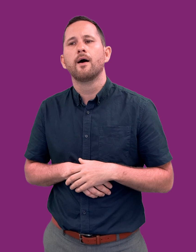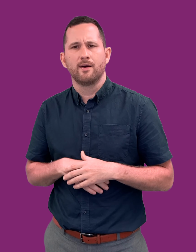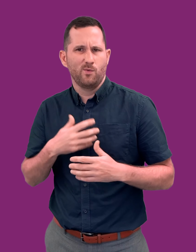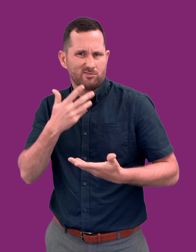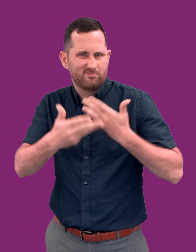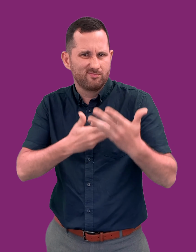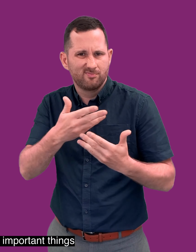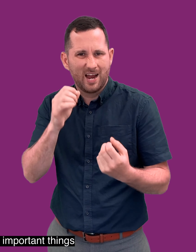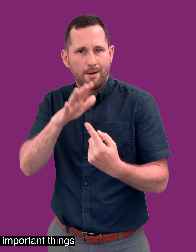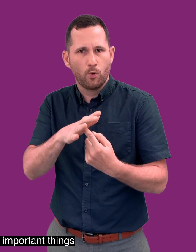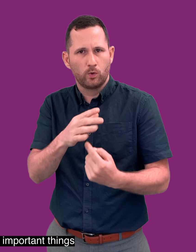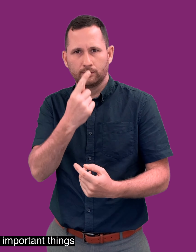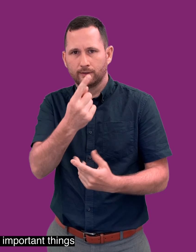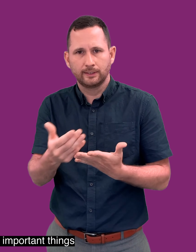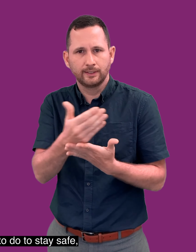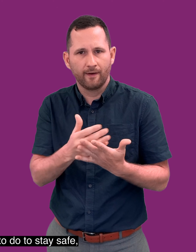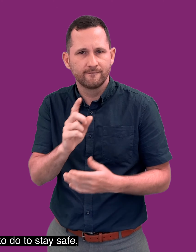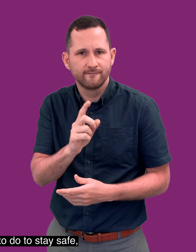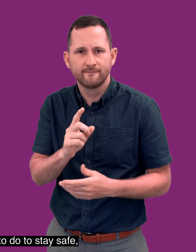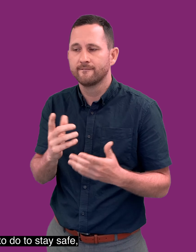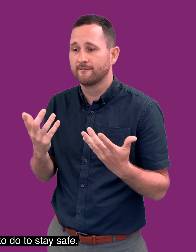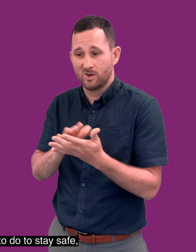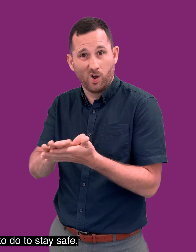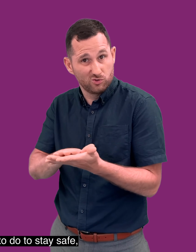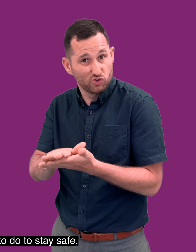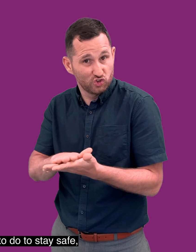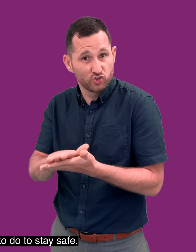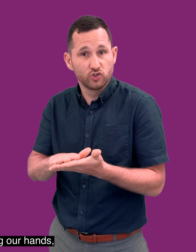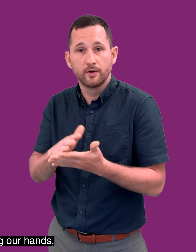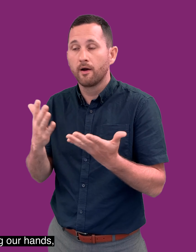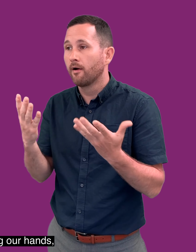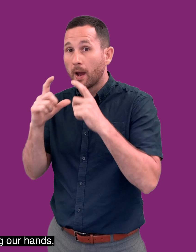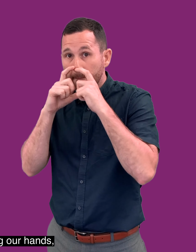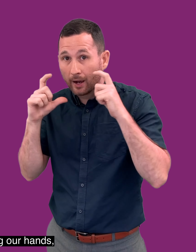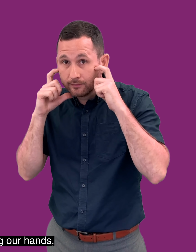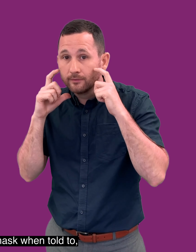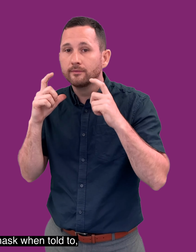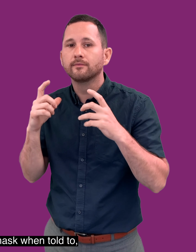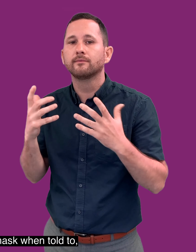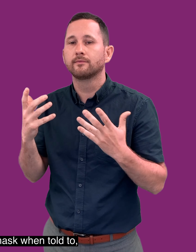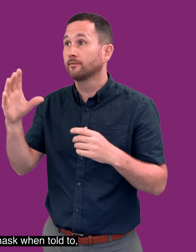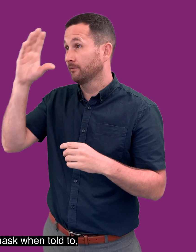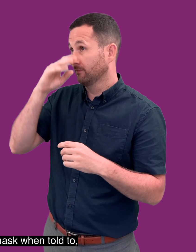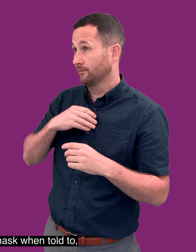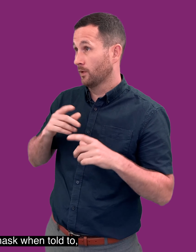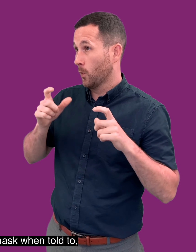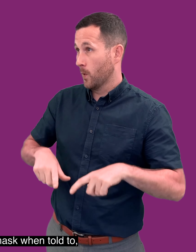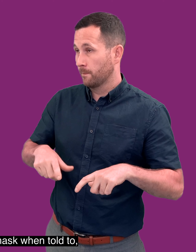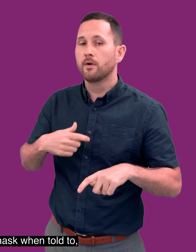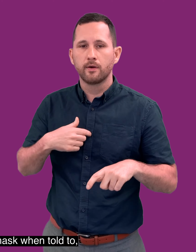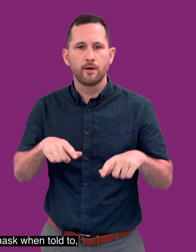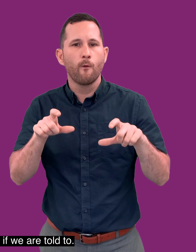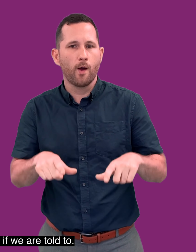There are some important things that we all need to do to stay safe, like washing our hands, wearing a face mask when told to,